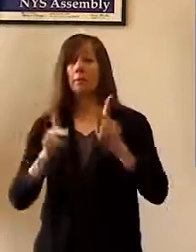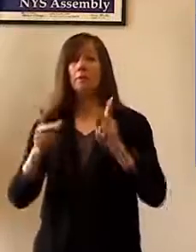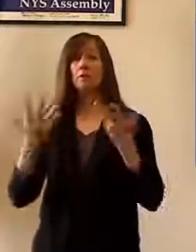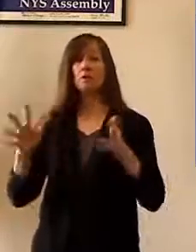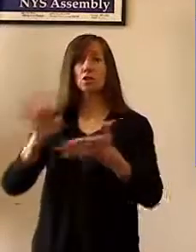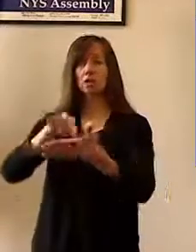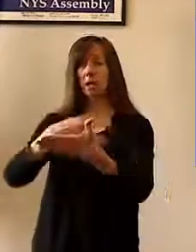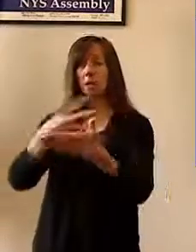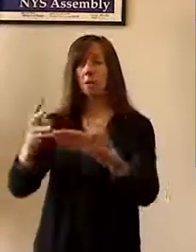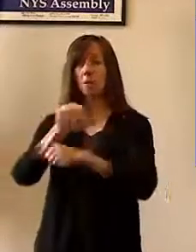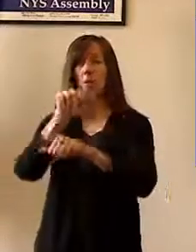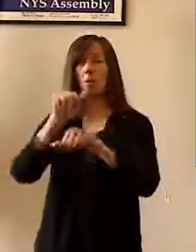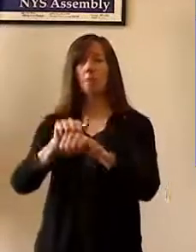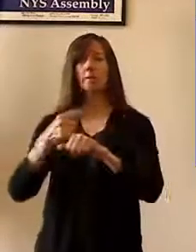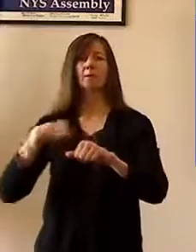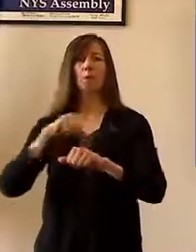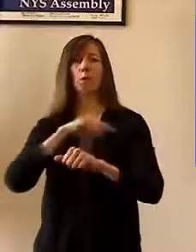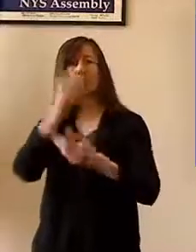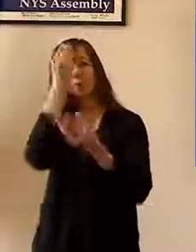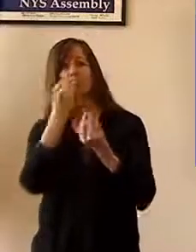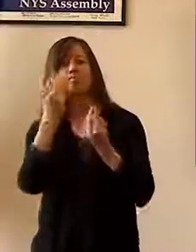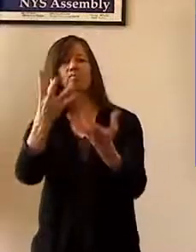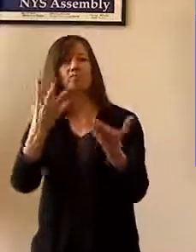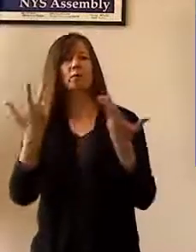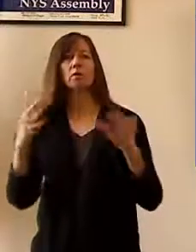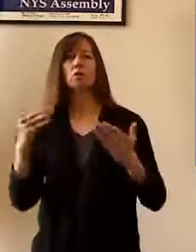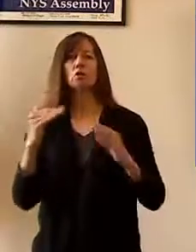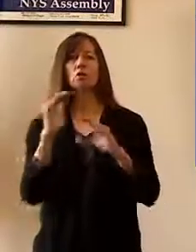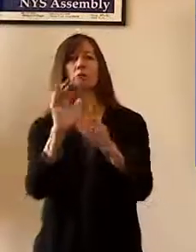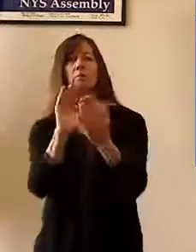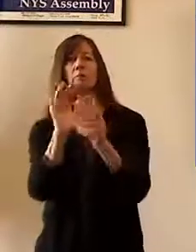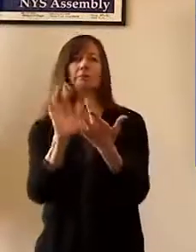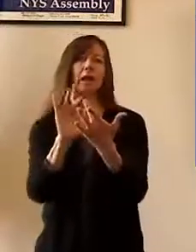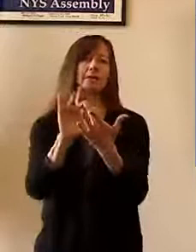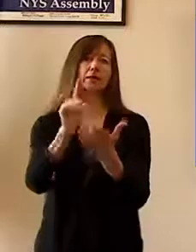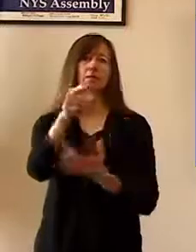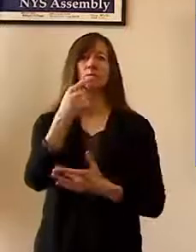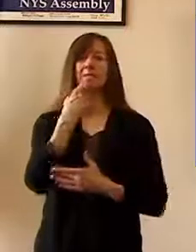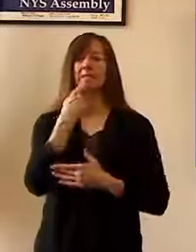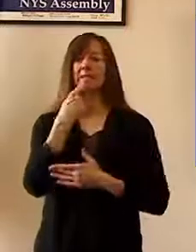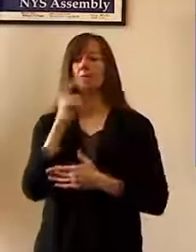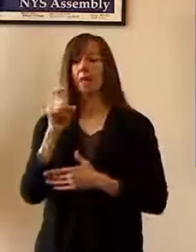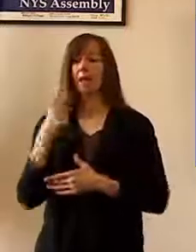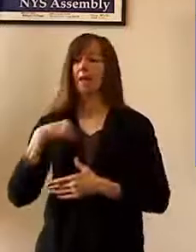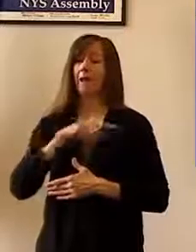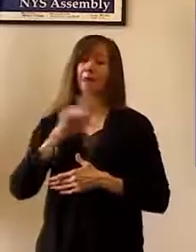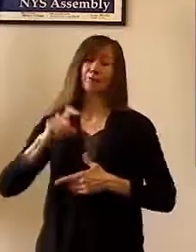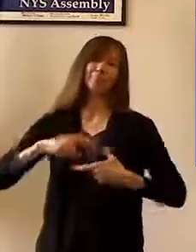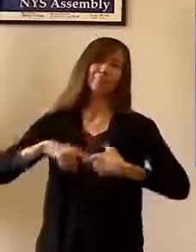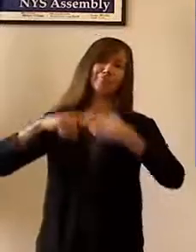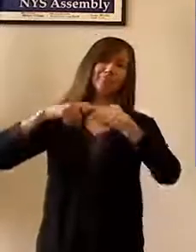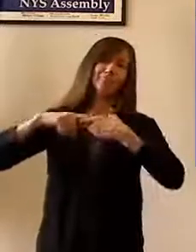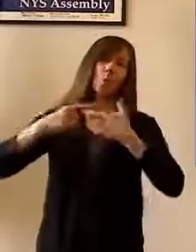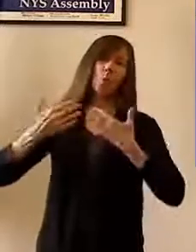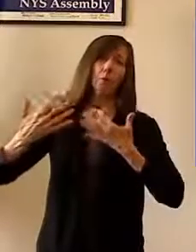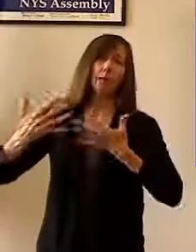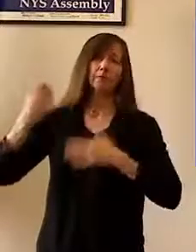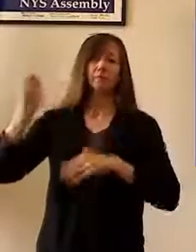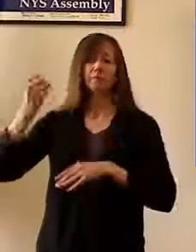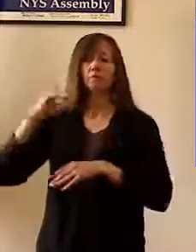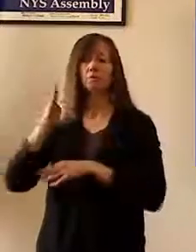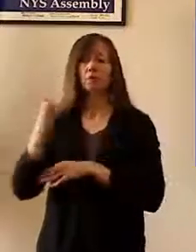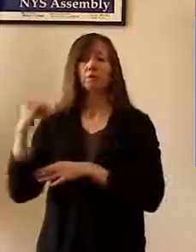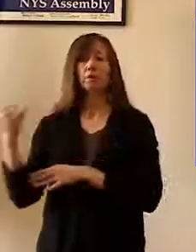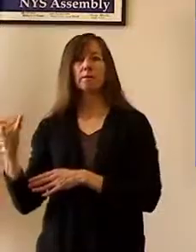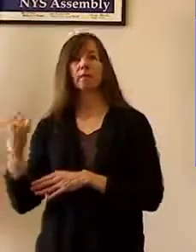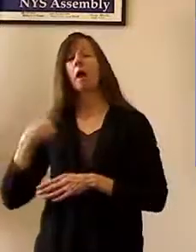received notice from us. We did have to, in essence, pause those appointments. We did offer everyone who